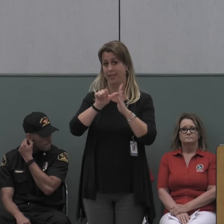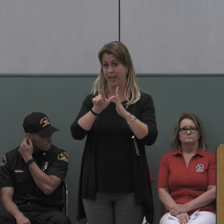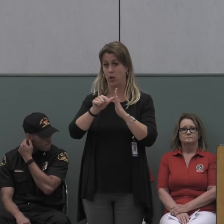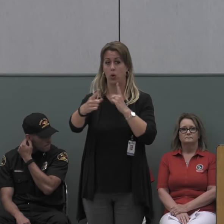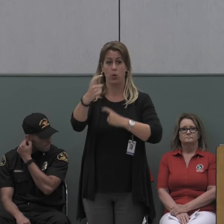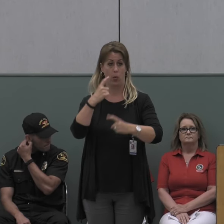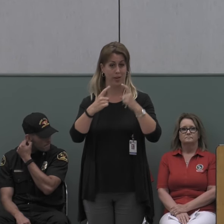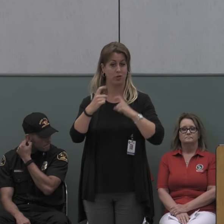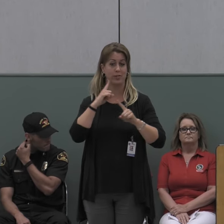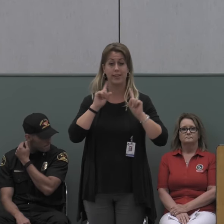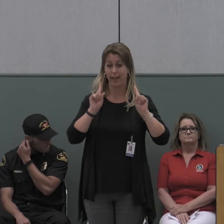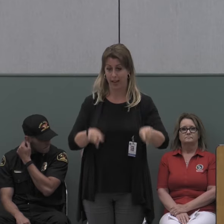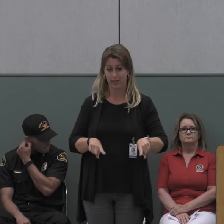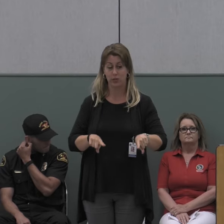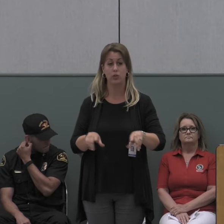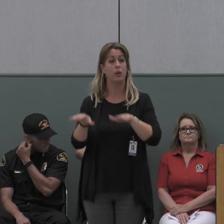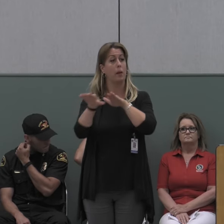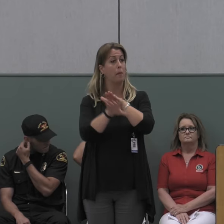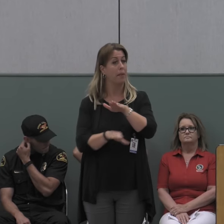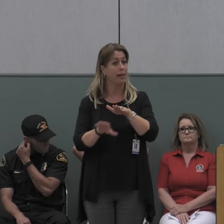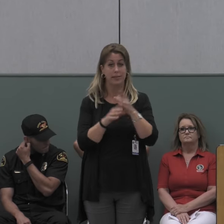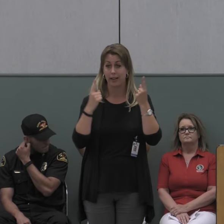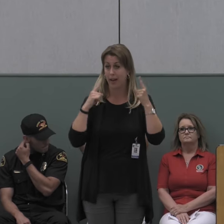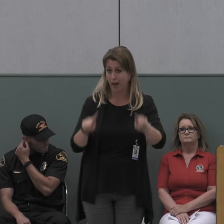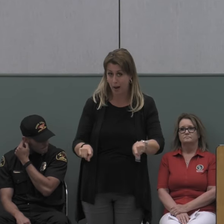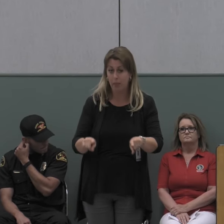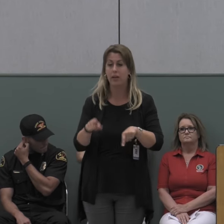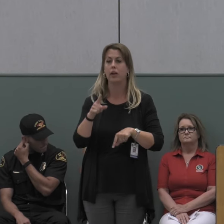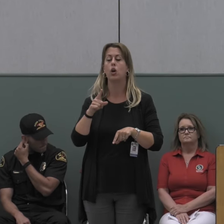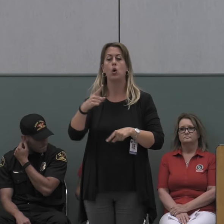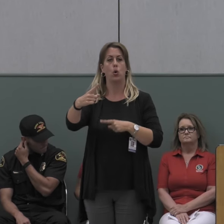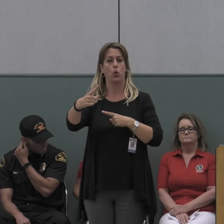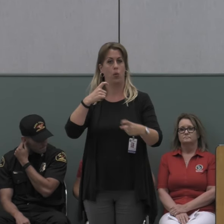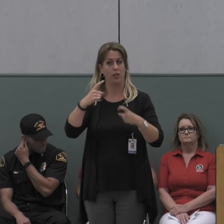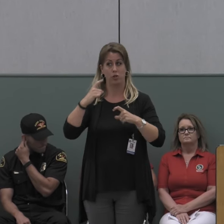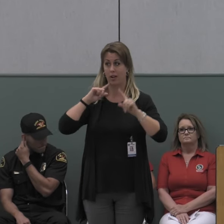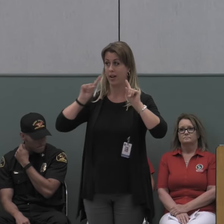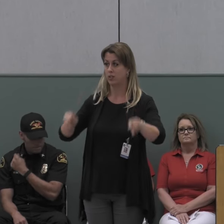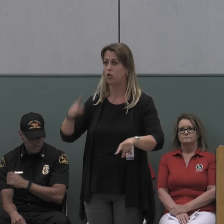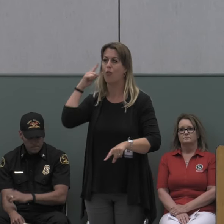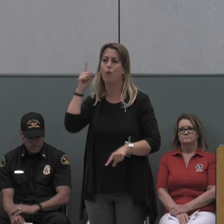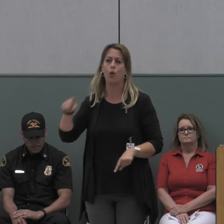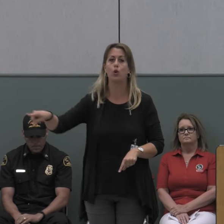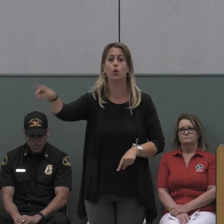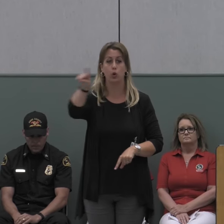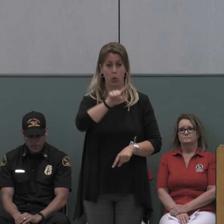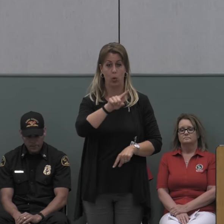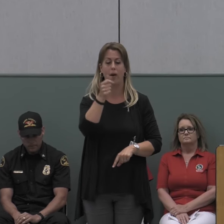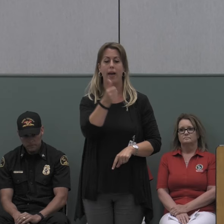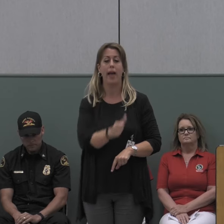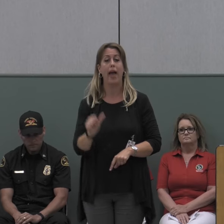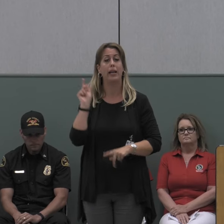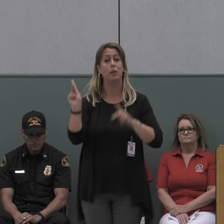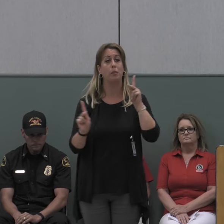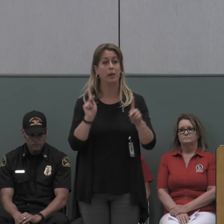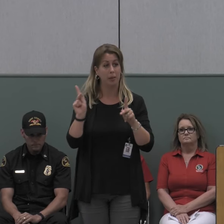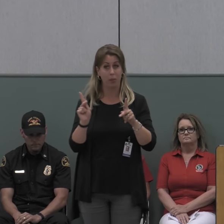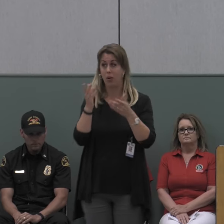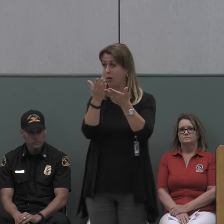So basically what's going to happen is the question and answers is for you. Anybody from the public, it's for you.